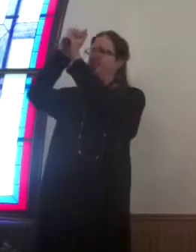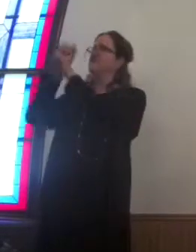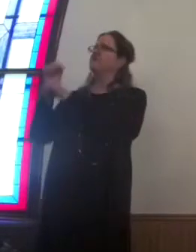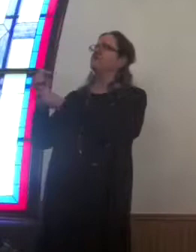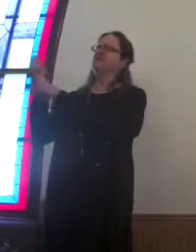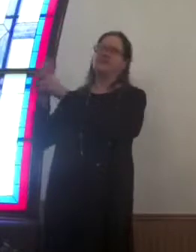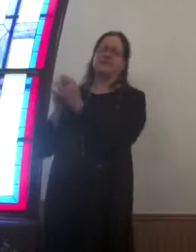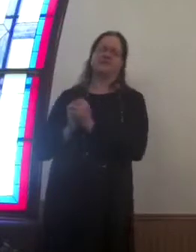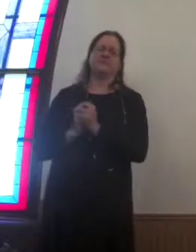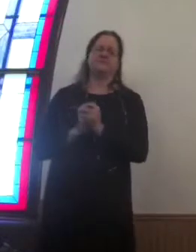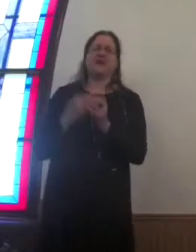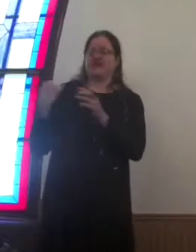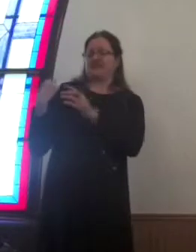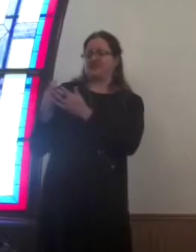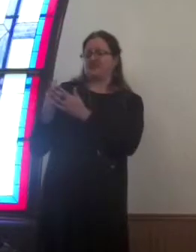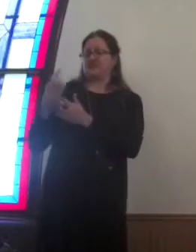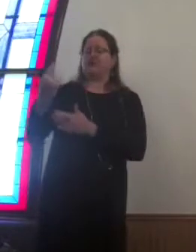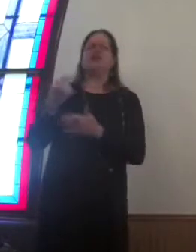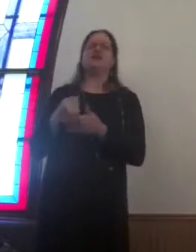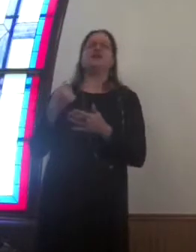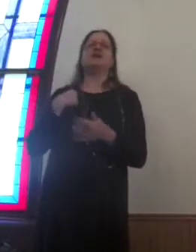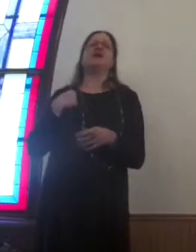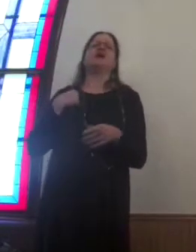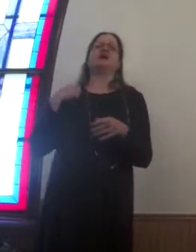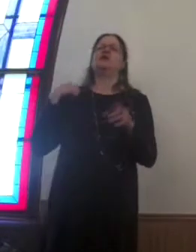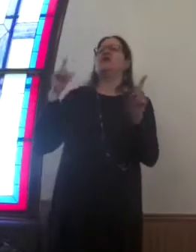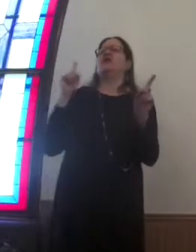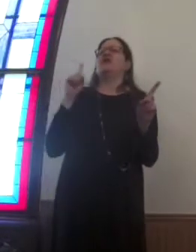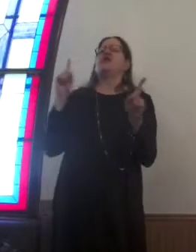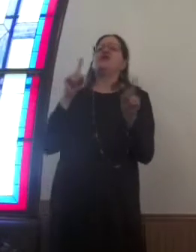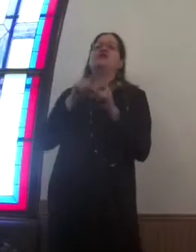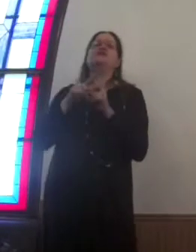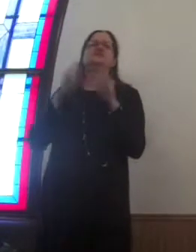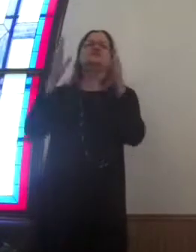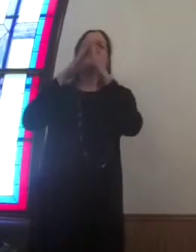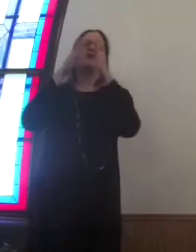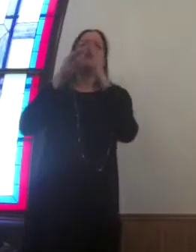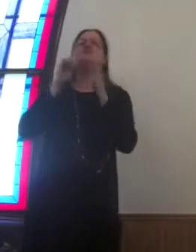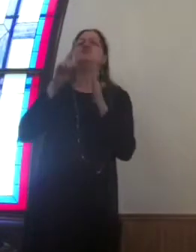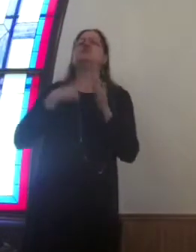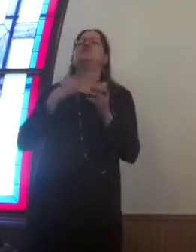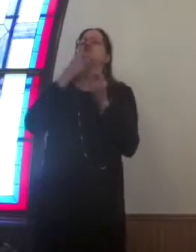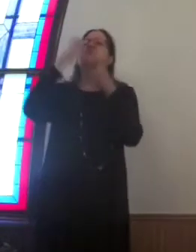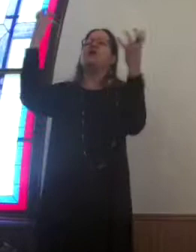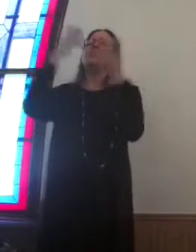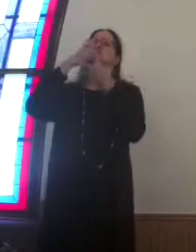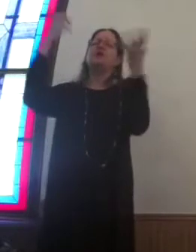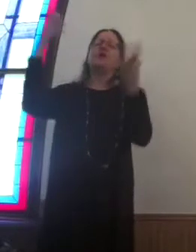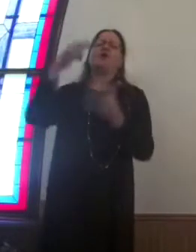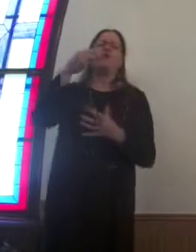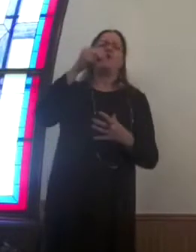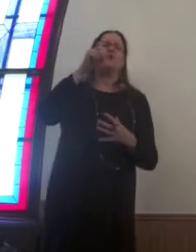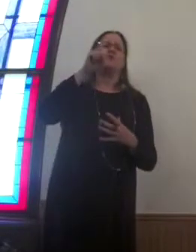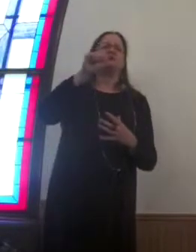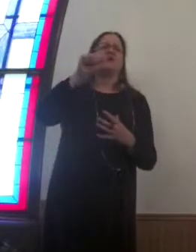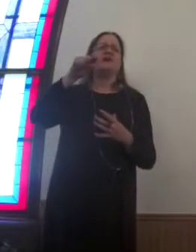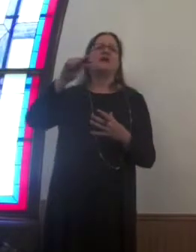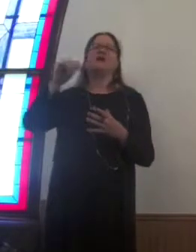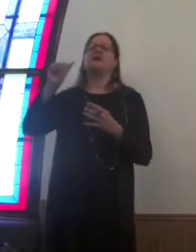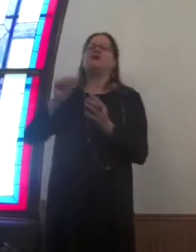over this past week, as we rode through Jerusalem and shouting those hosannas and all that, we